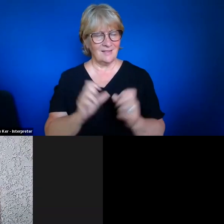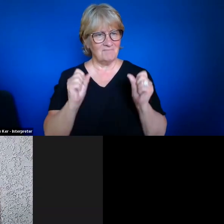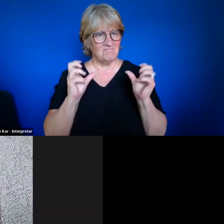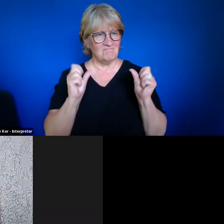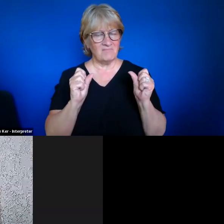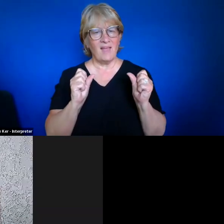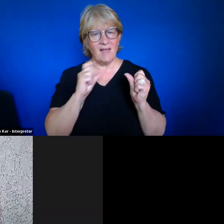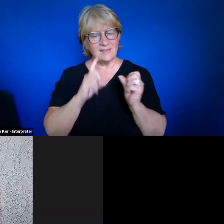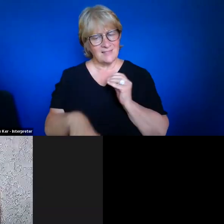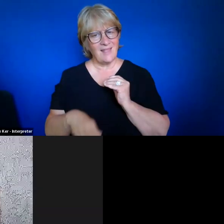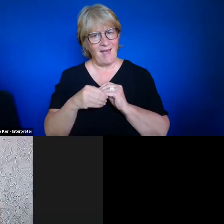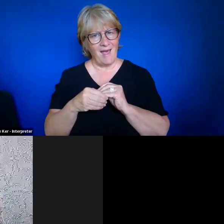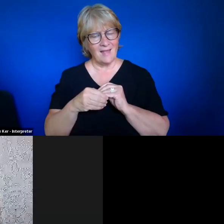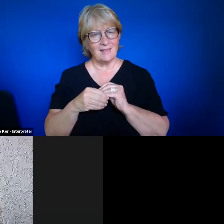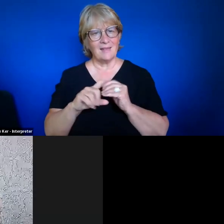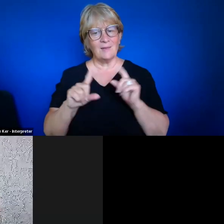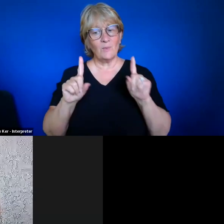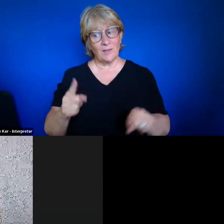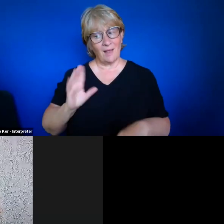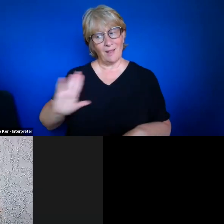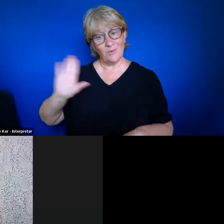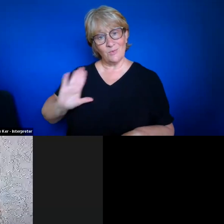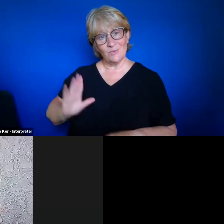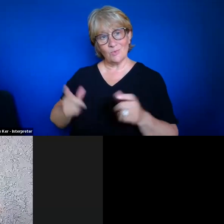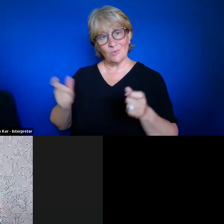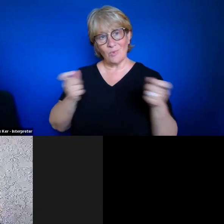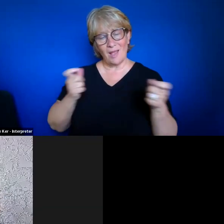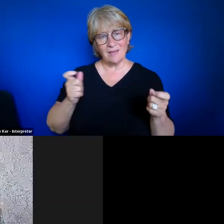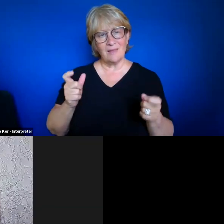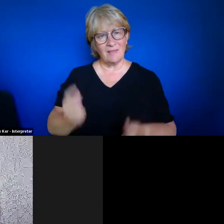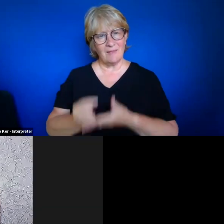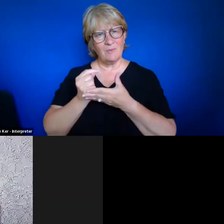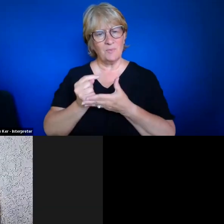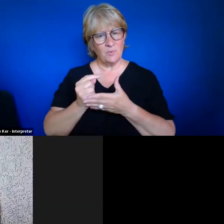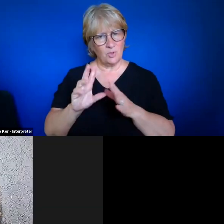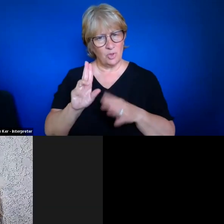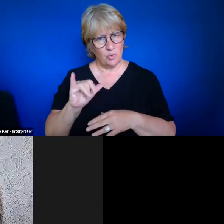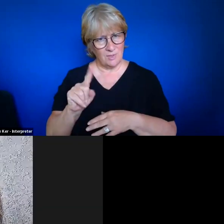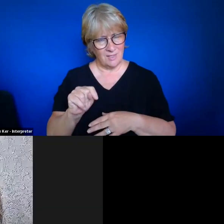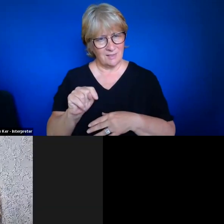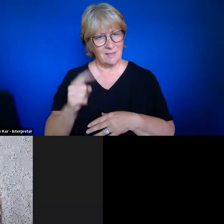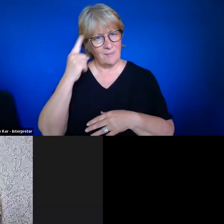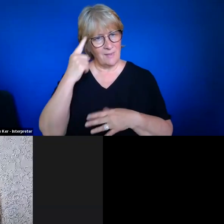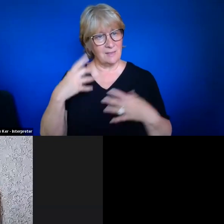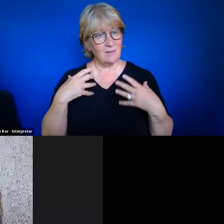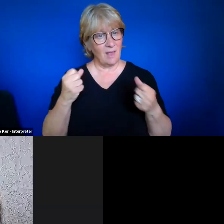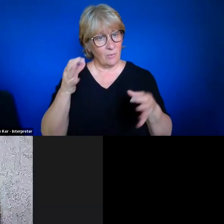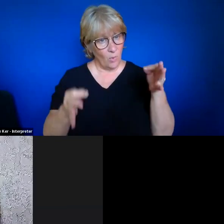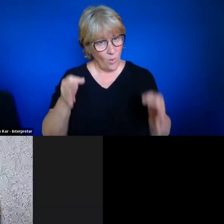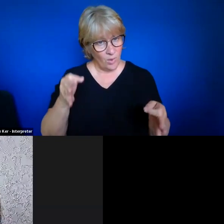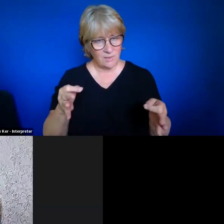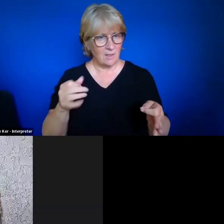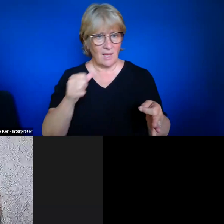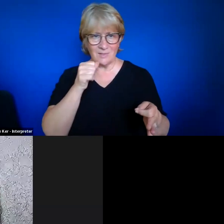I'll just add that, you know, when I used to run the therapeutic alternative unit and the mental health court, I was not